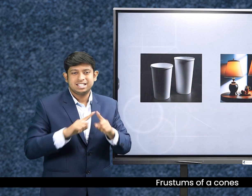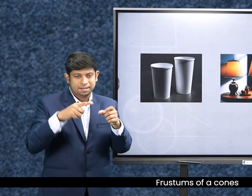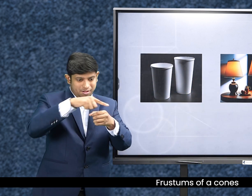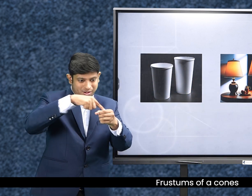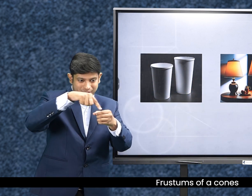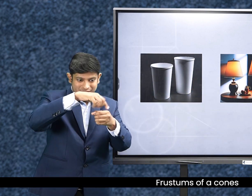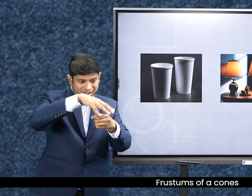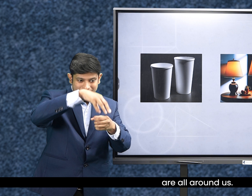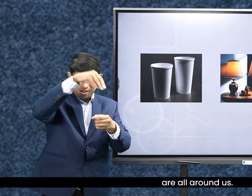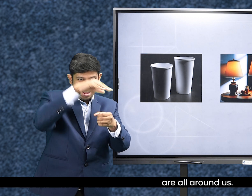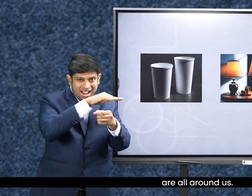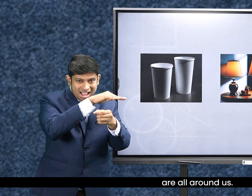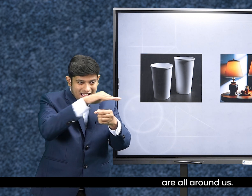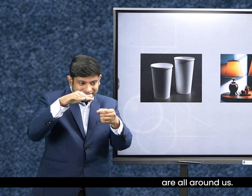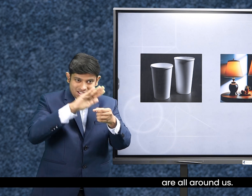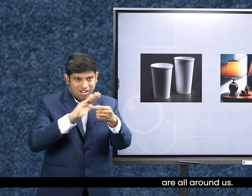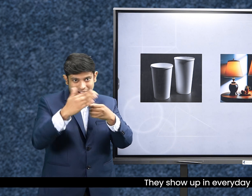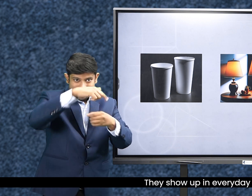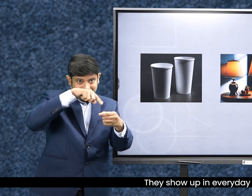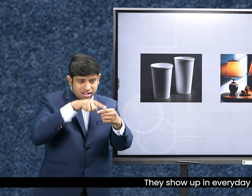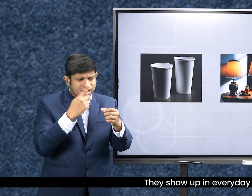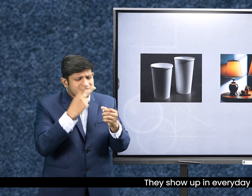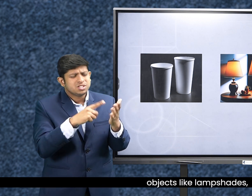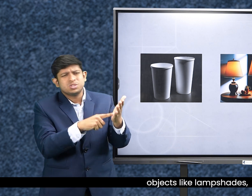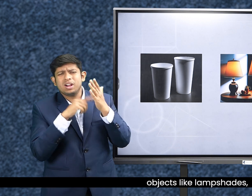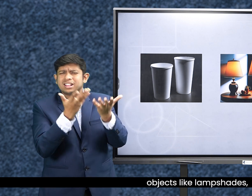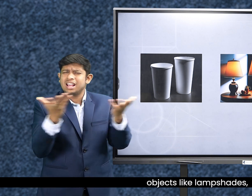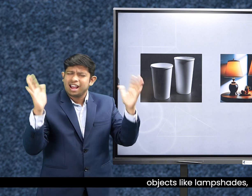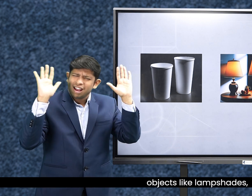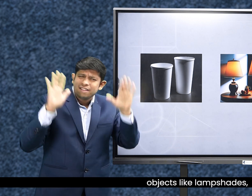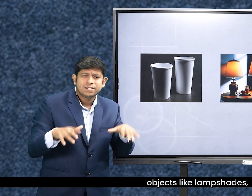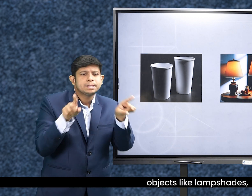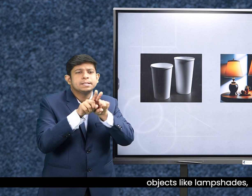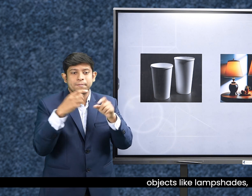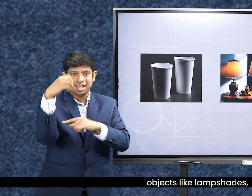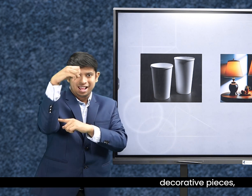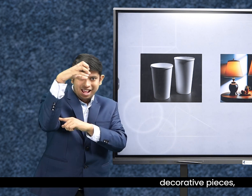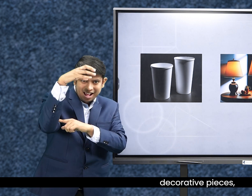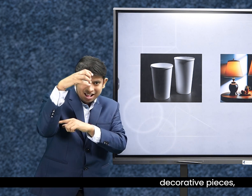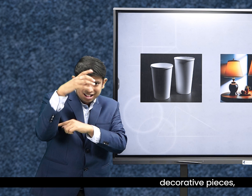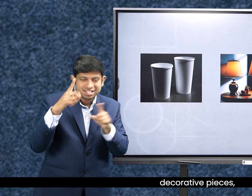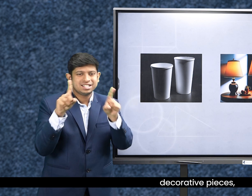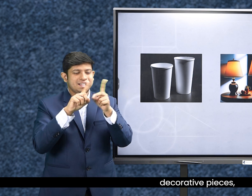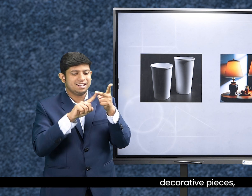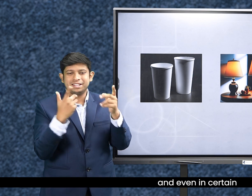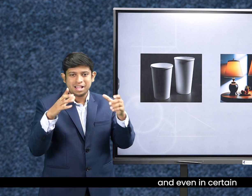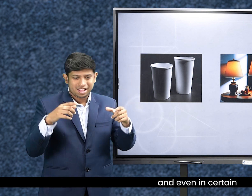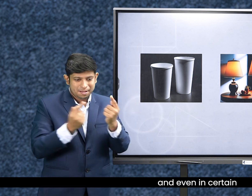Frustums of cones are all around us. They show up in everyday objects like lampshades, decorative pieces, and even in